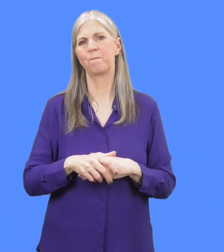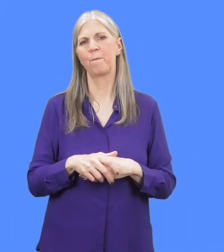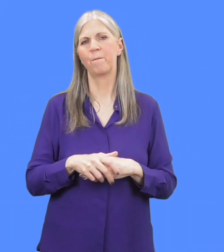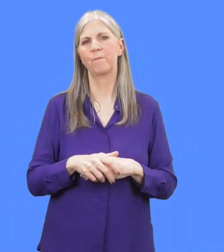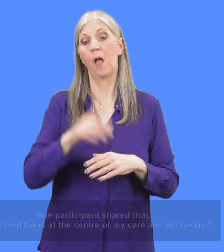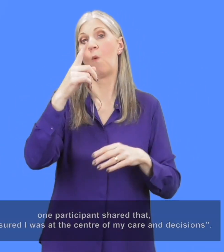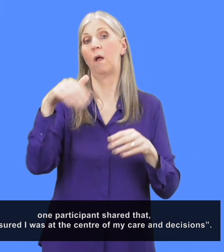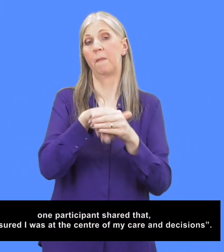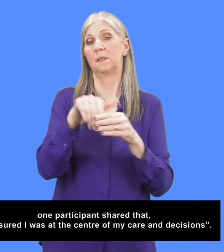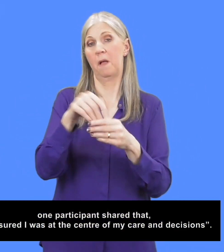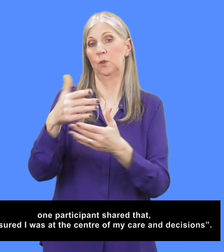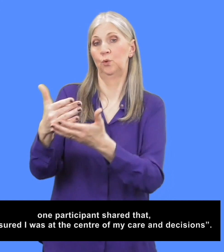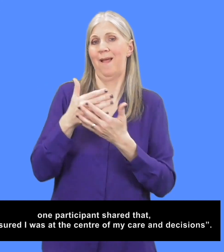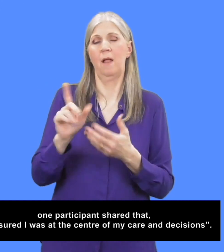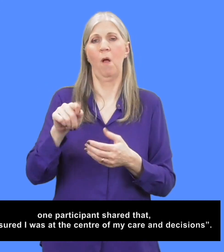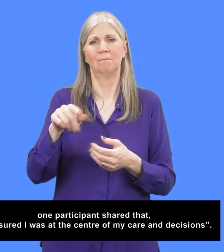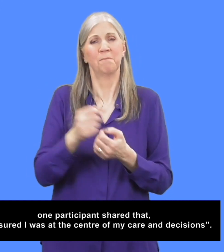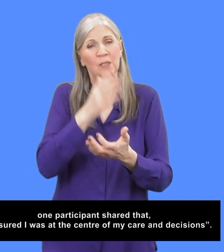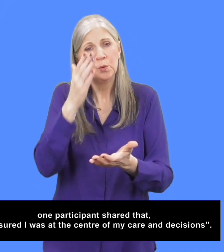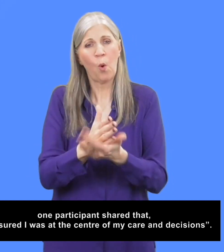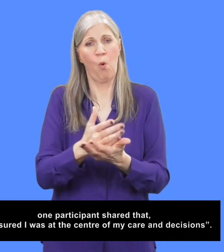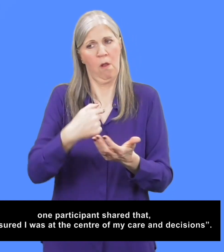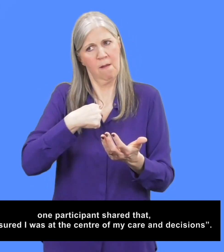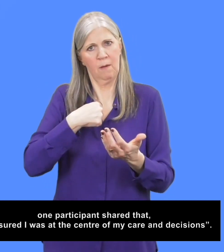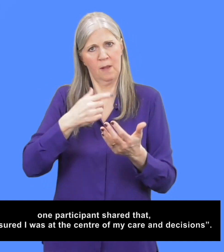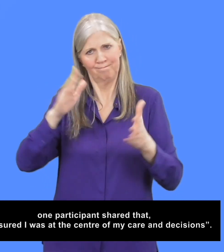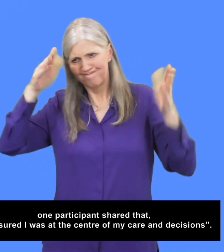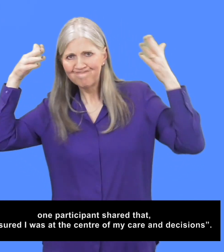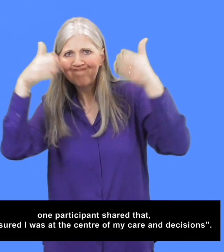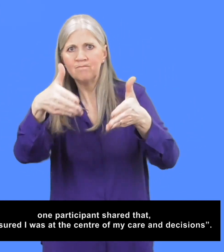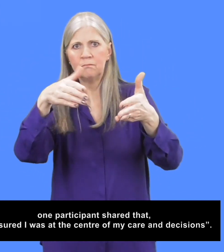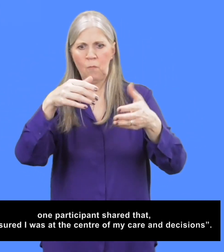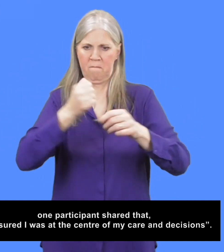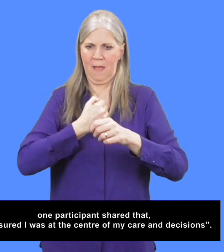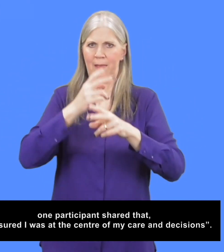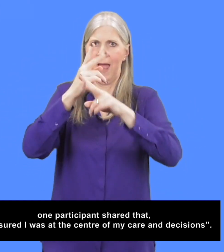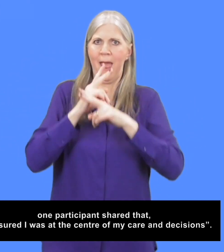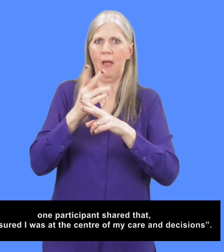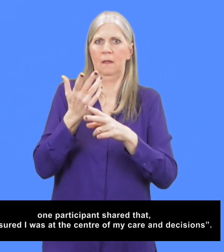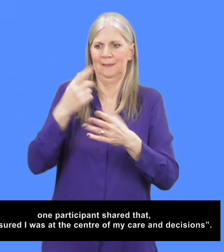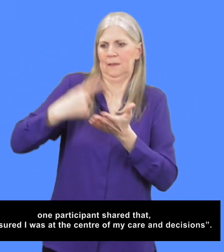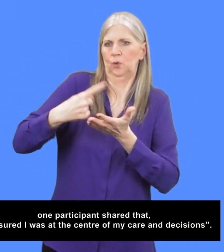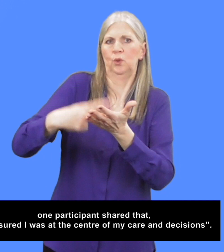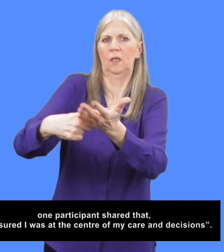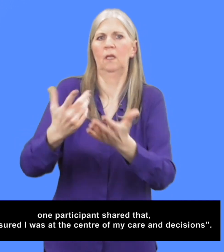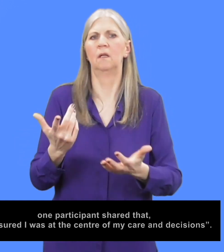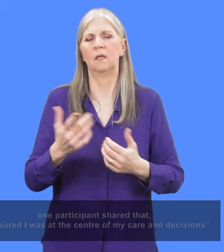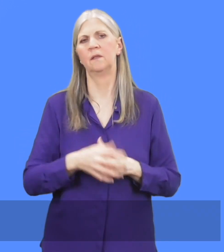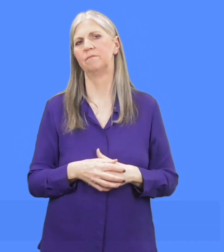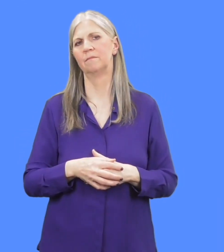One participant shared that it ensured I was at the centre of my care and decisions. By the